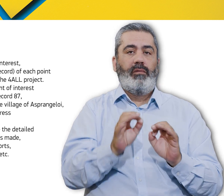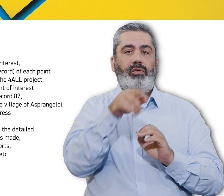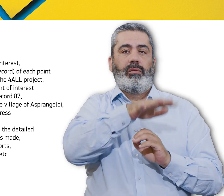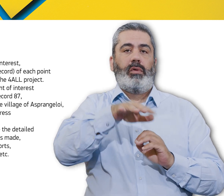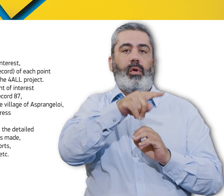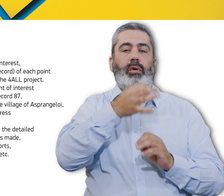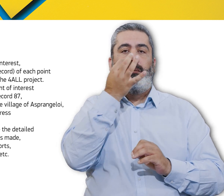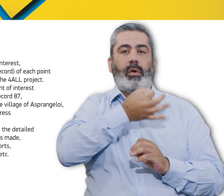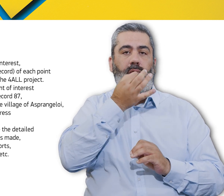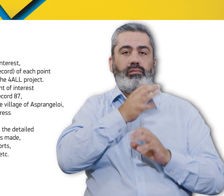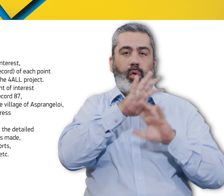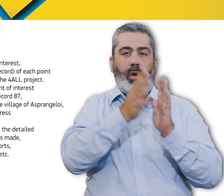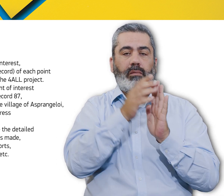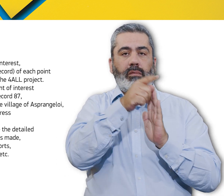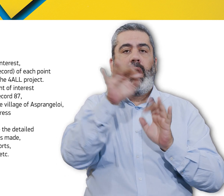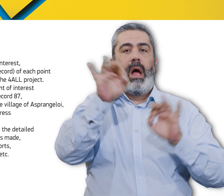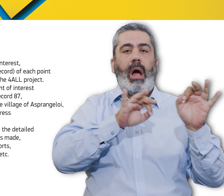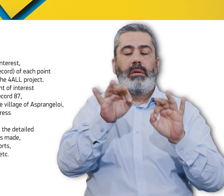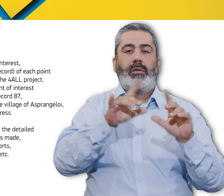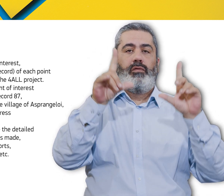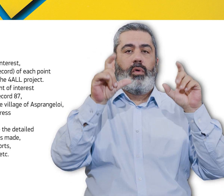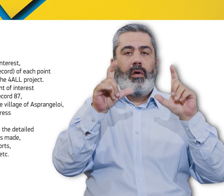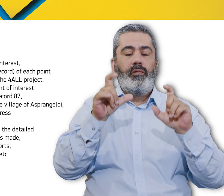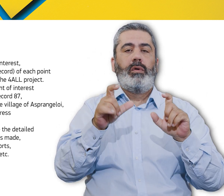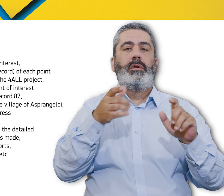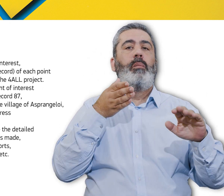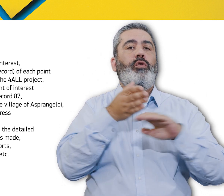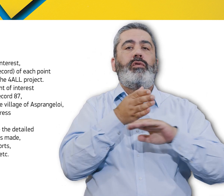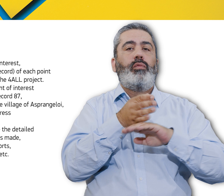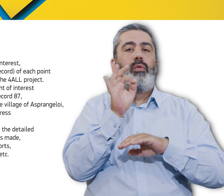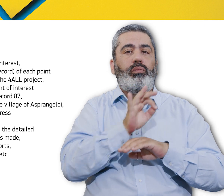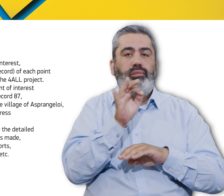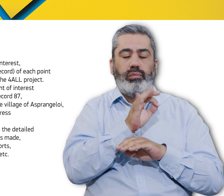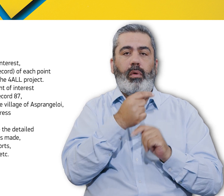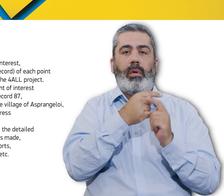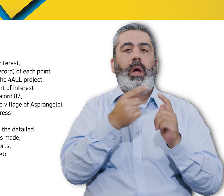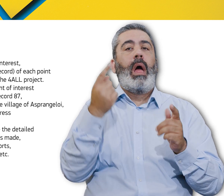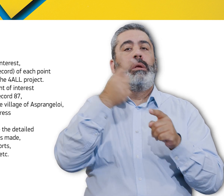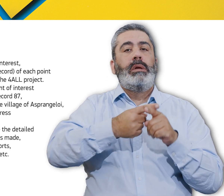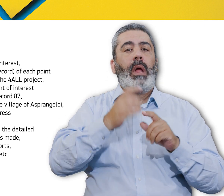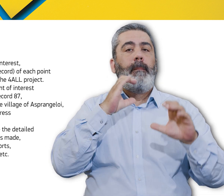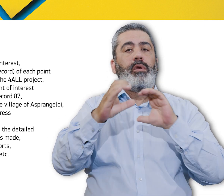accessibility reports, contact information, related entries, etc.